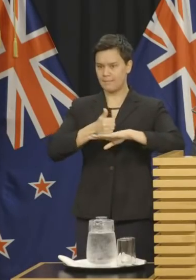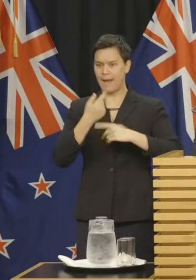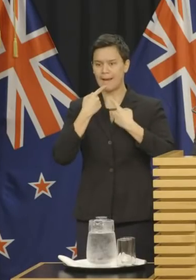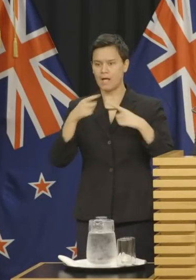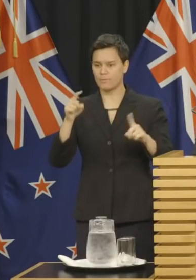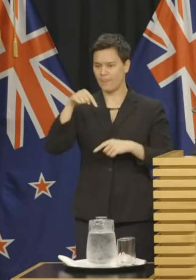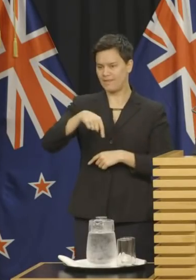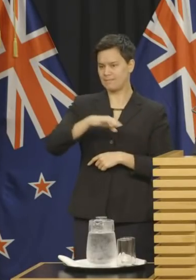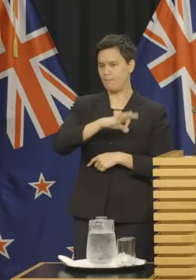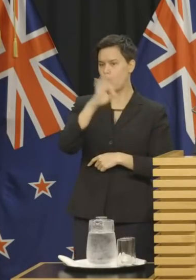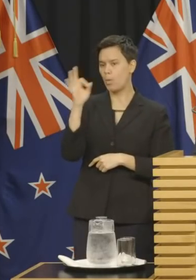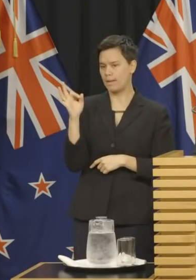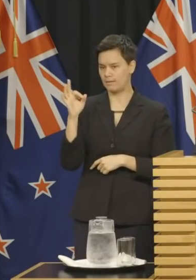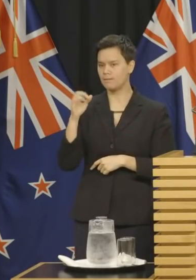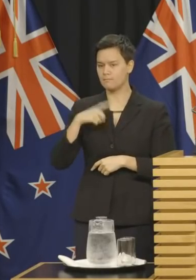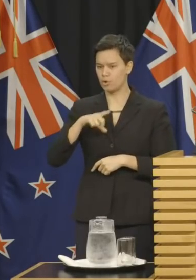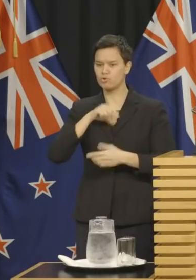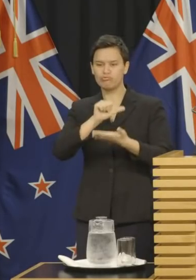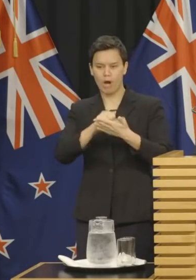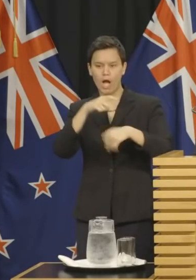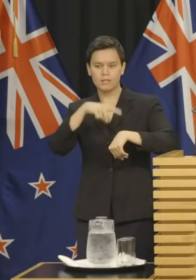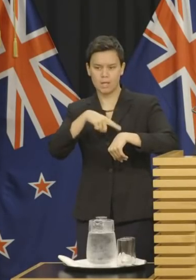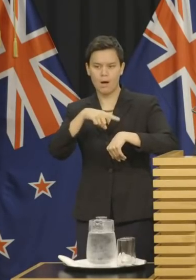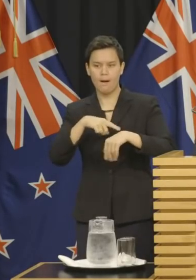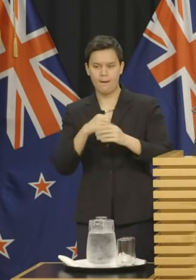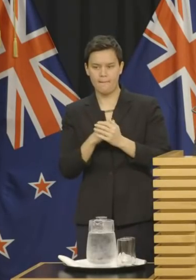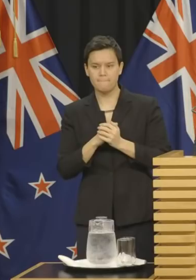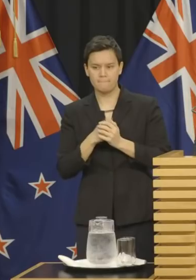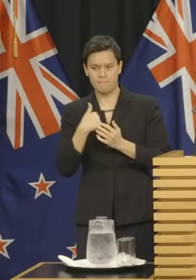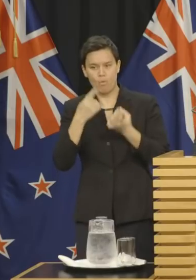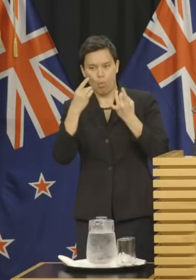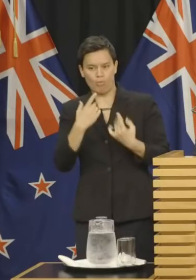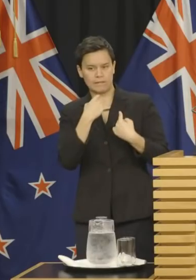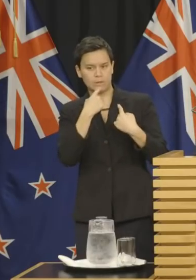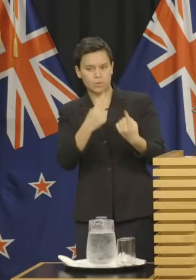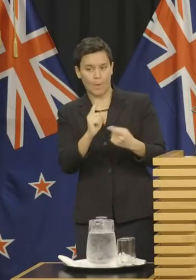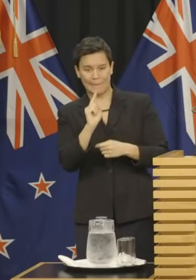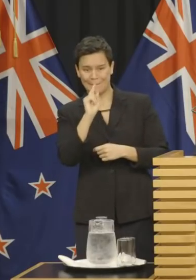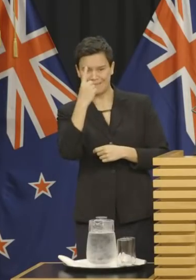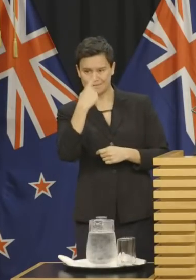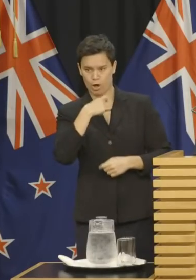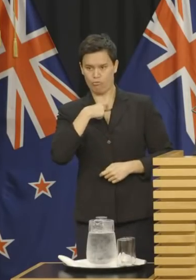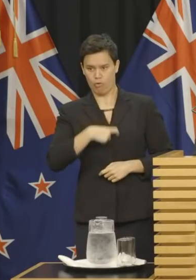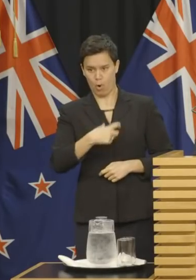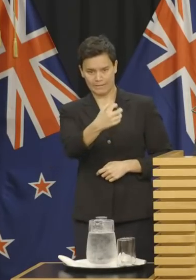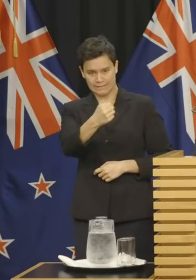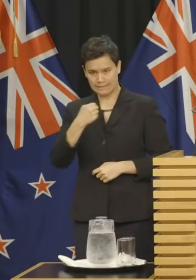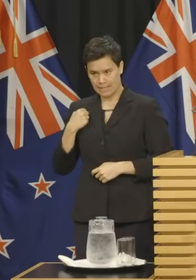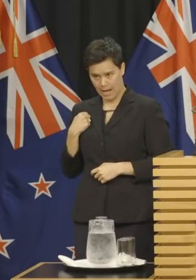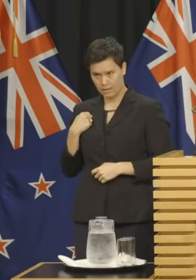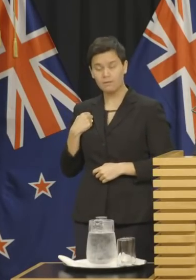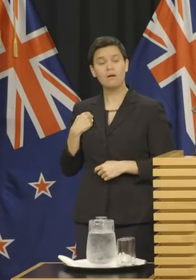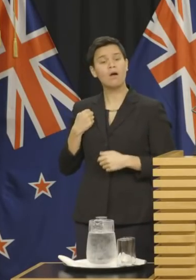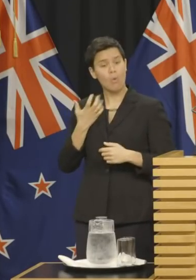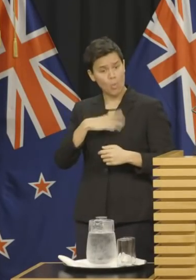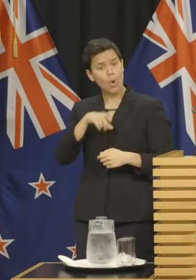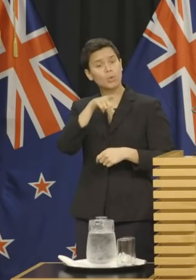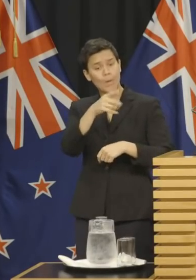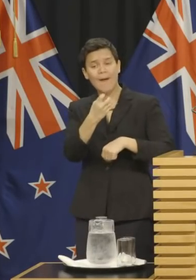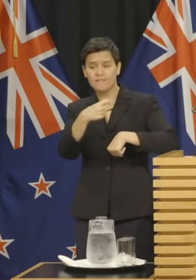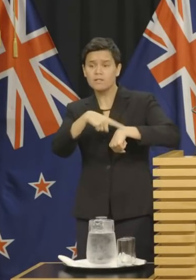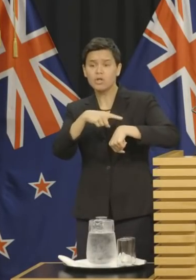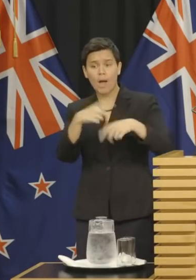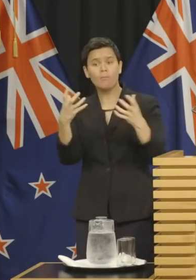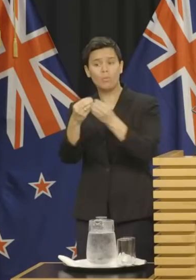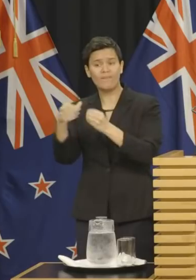I discussed with him at that time that his position as a minister was untenable, I did wish for him to be able to go and be with his family and spend some